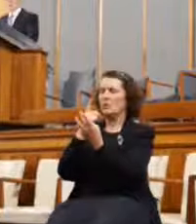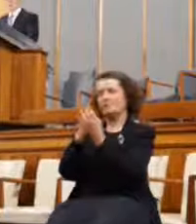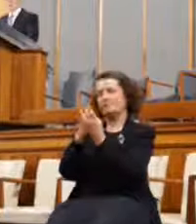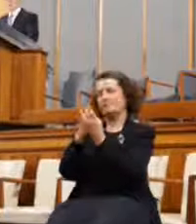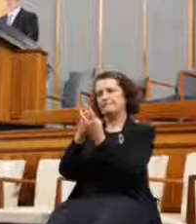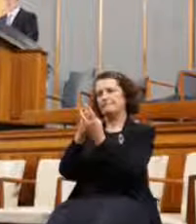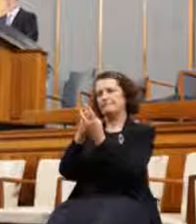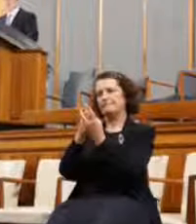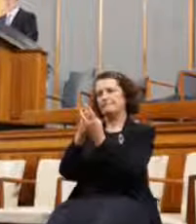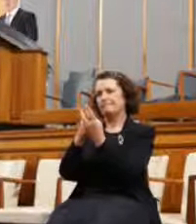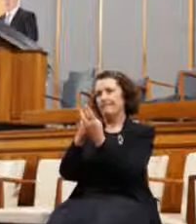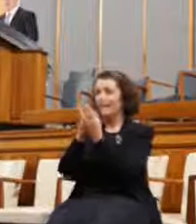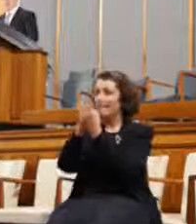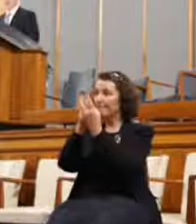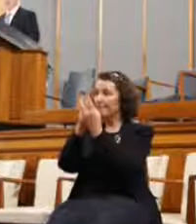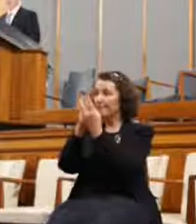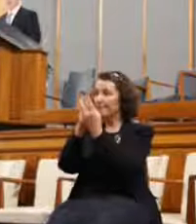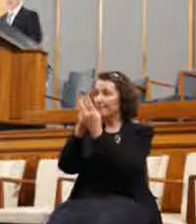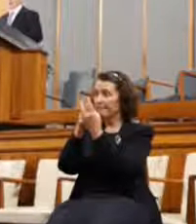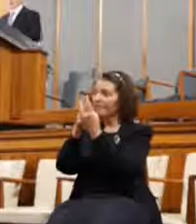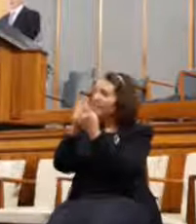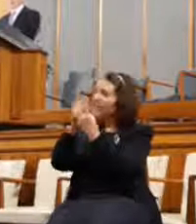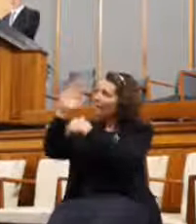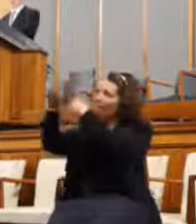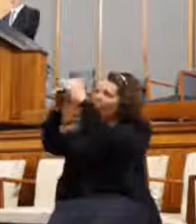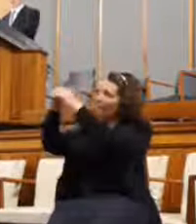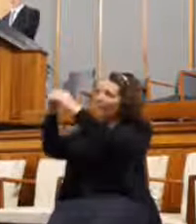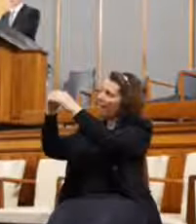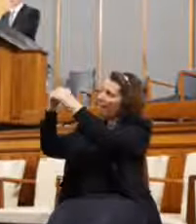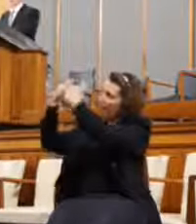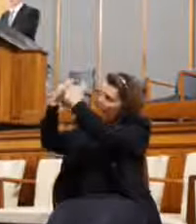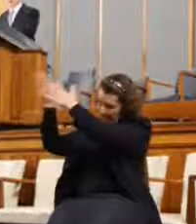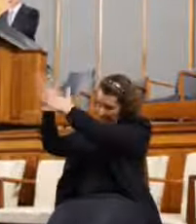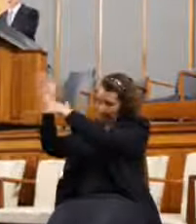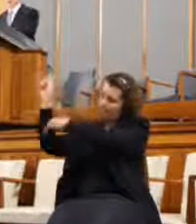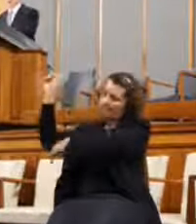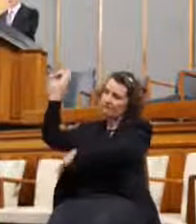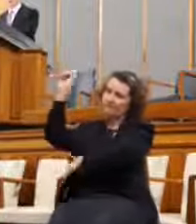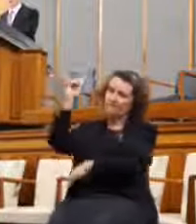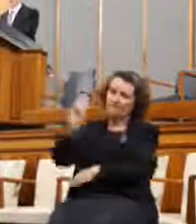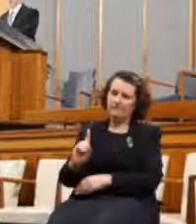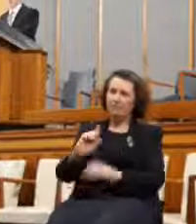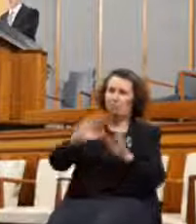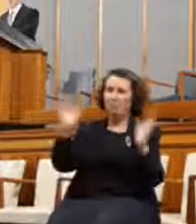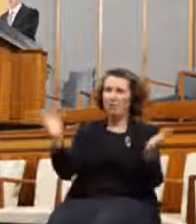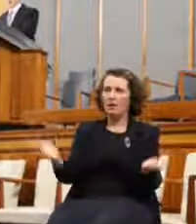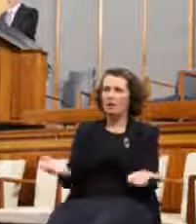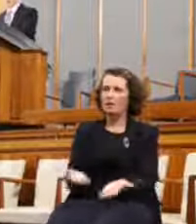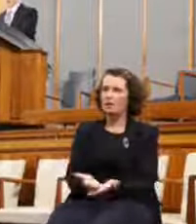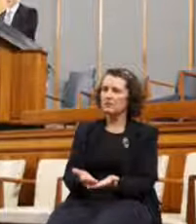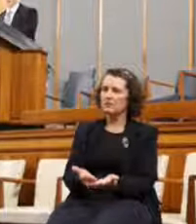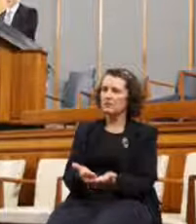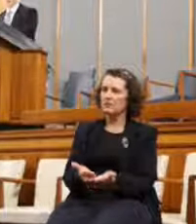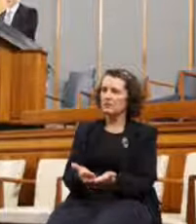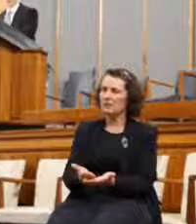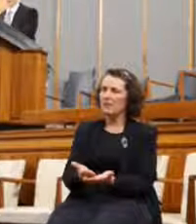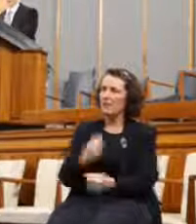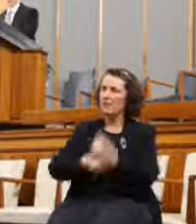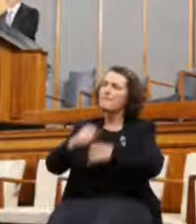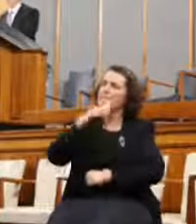Godhead. Christ came into this world and became a man, the God-man, in order to be